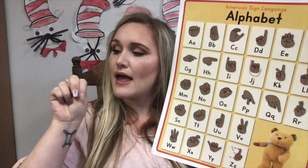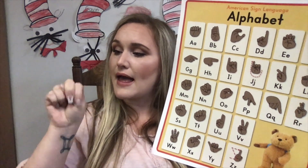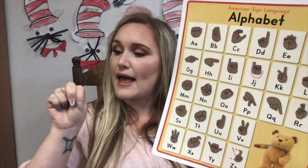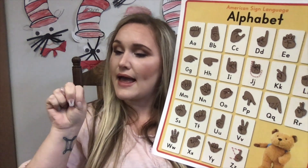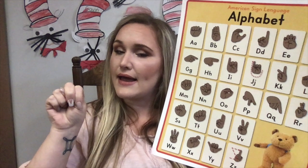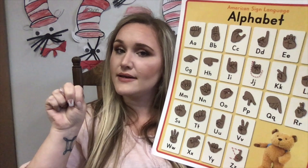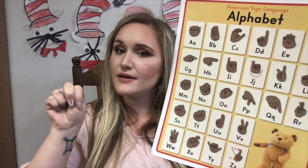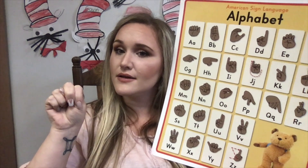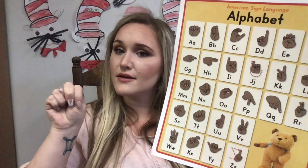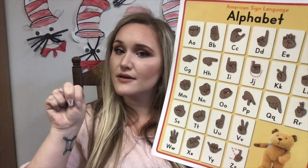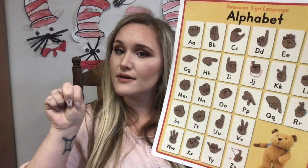N,